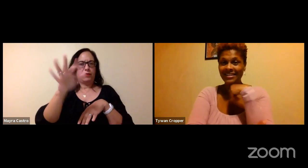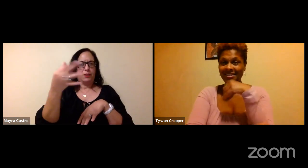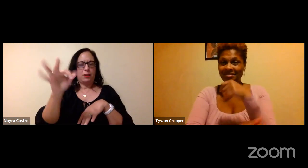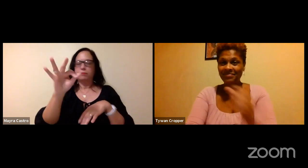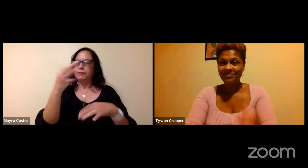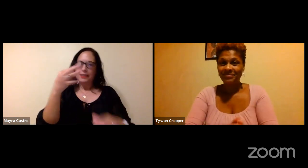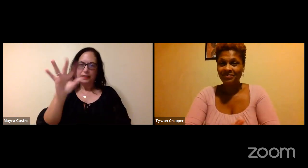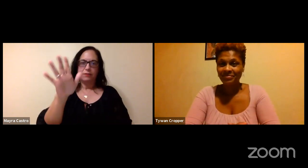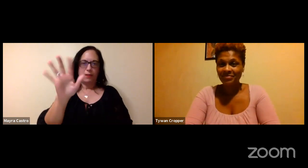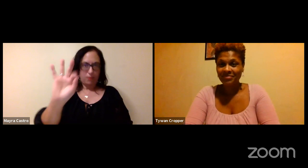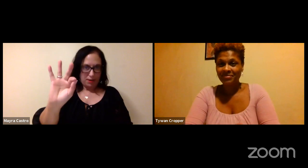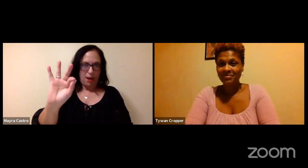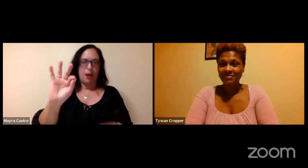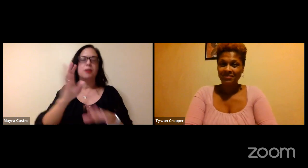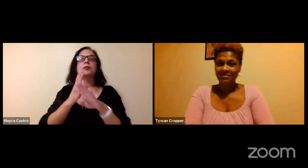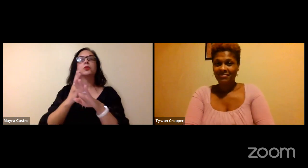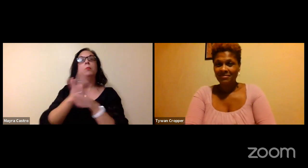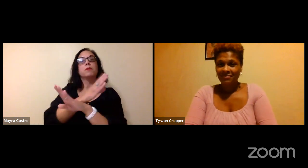communists set in.